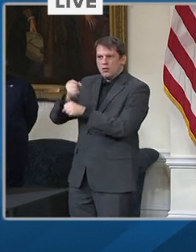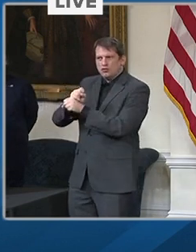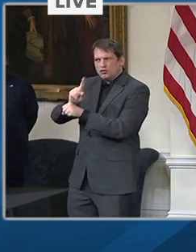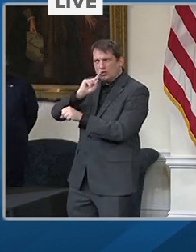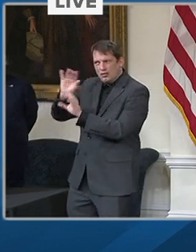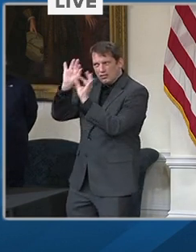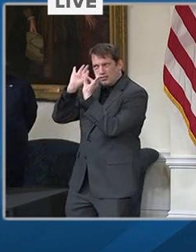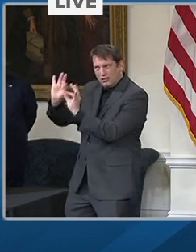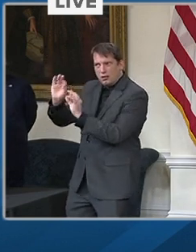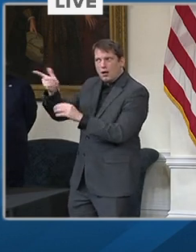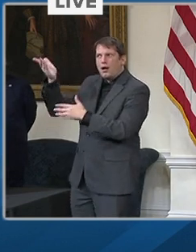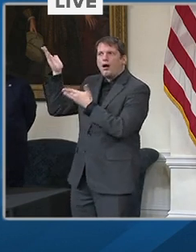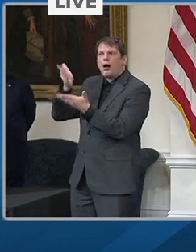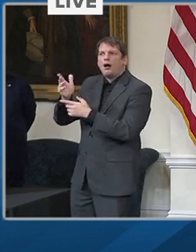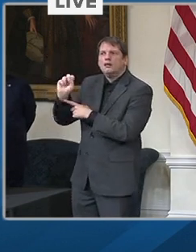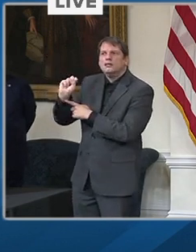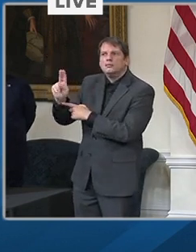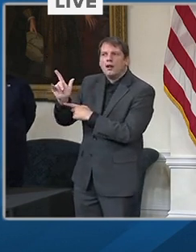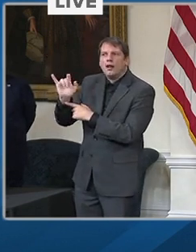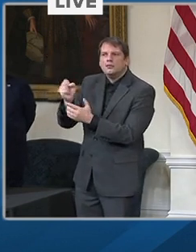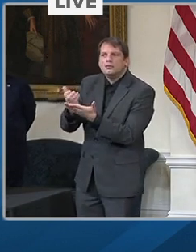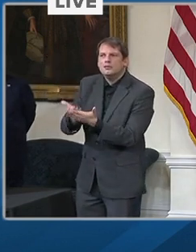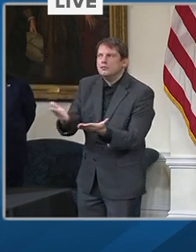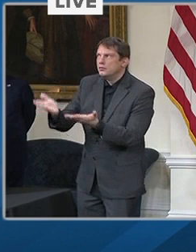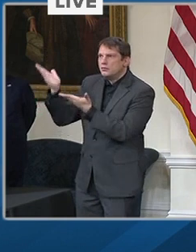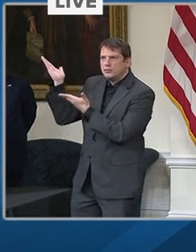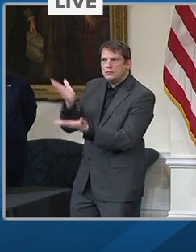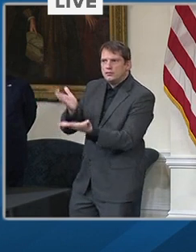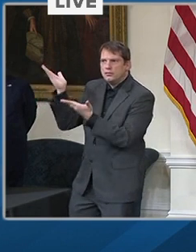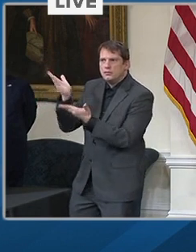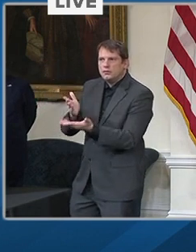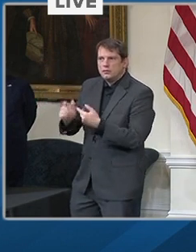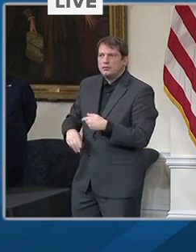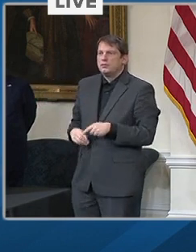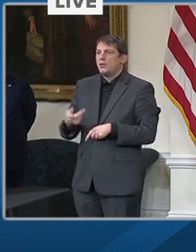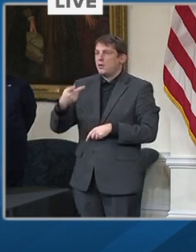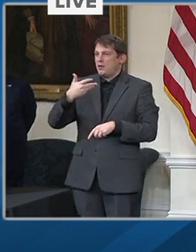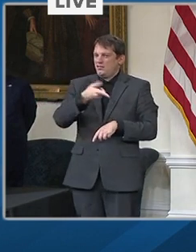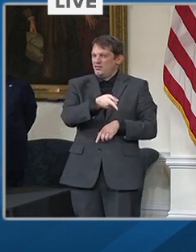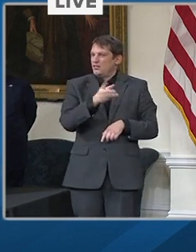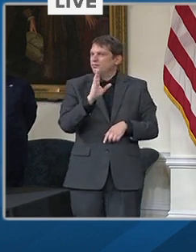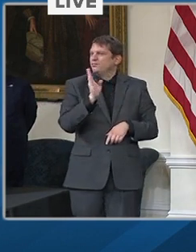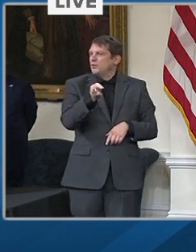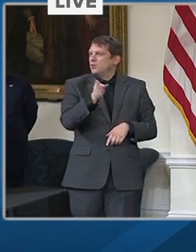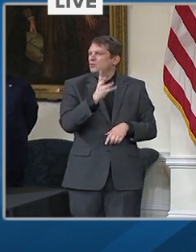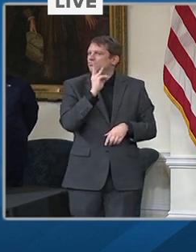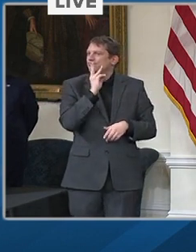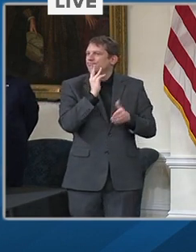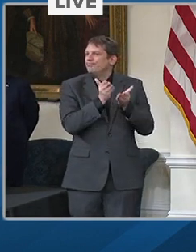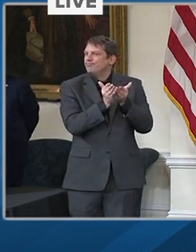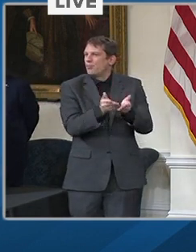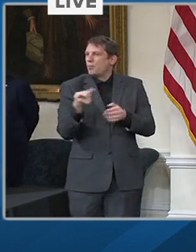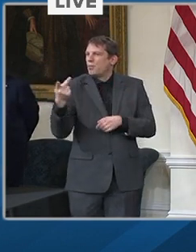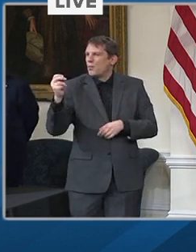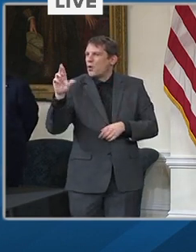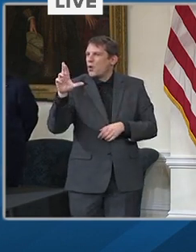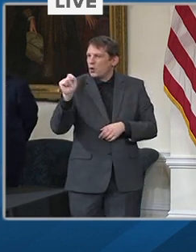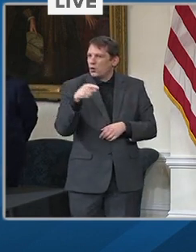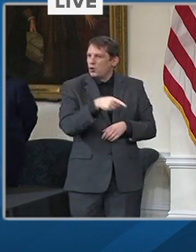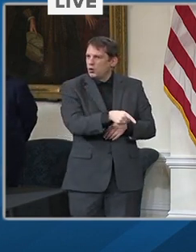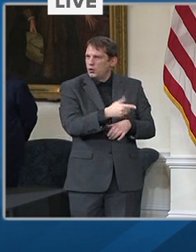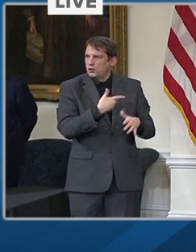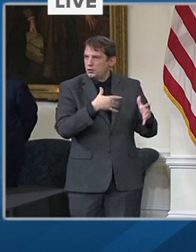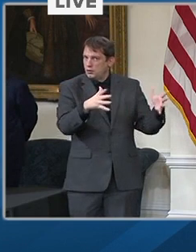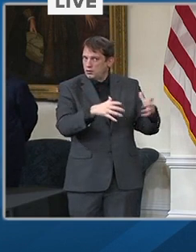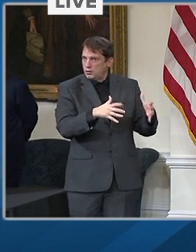year, in fact, our container volumes today at the Port of Baltimore are up nearly 14% compared to last year. And at BWI Marshall